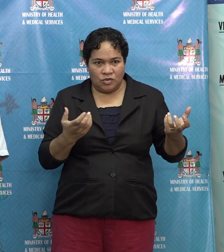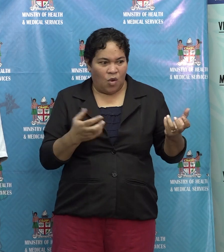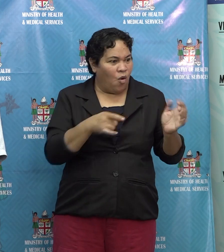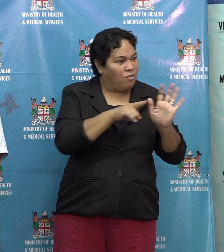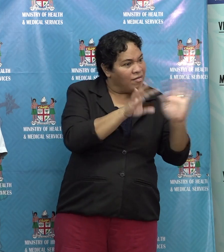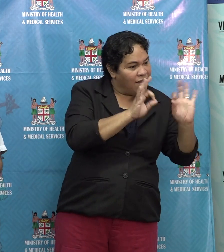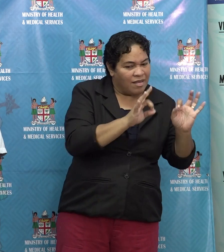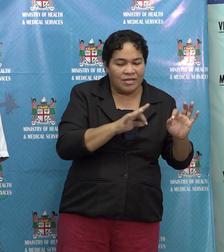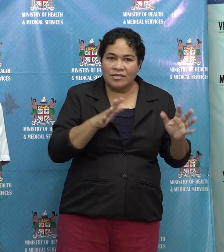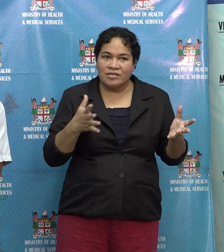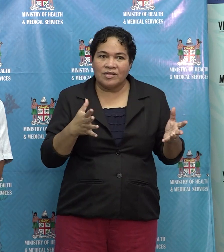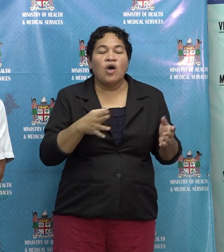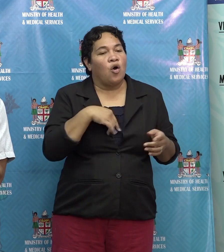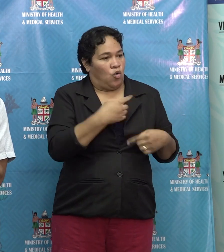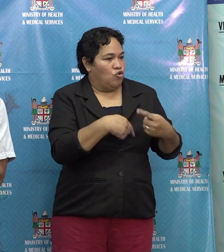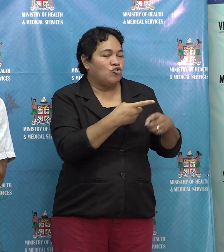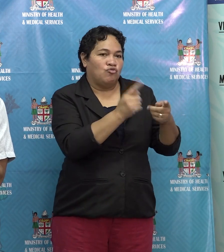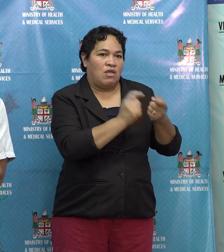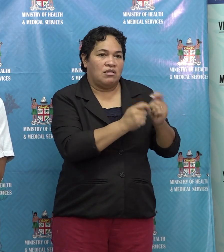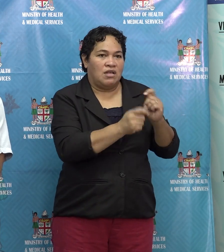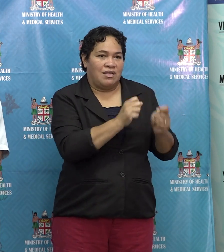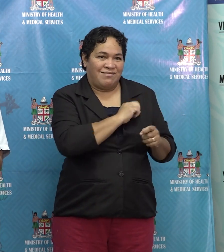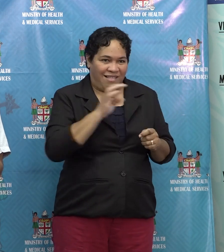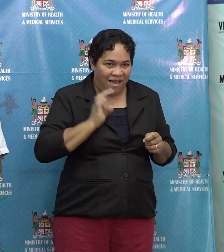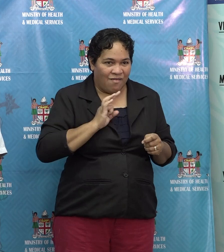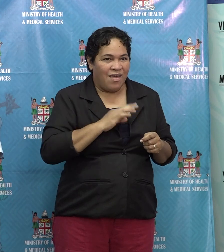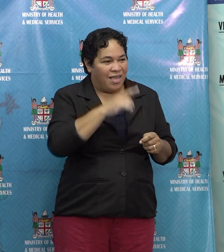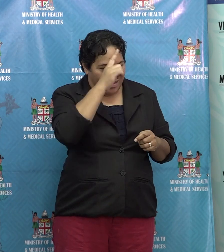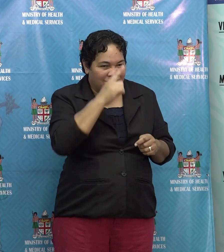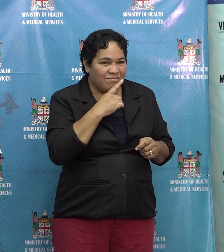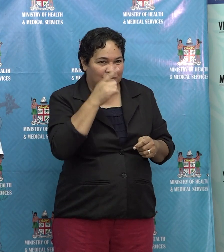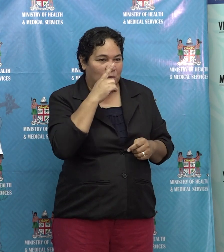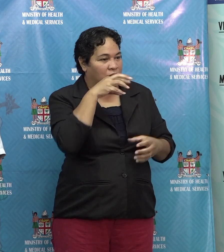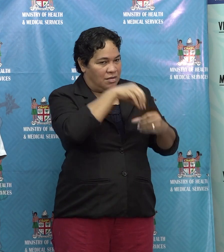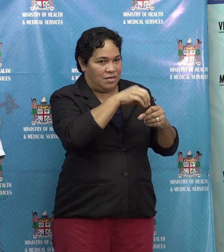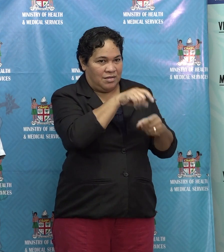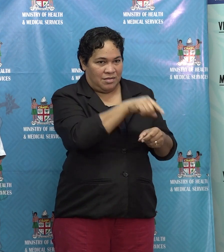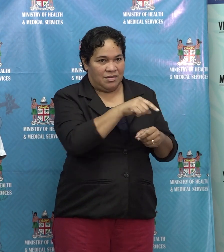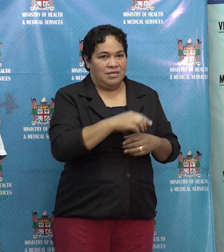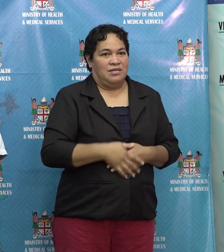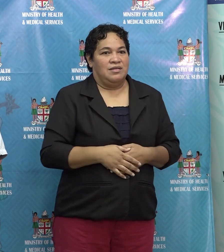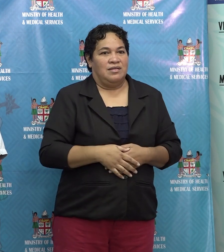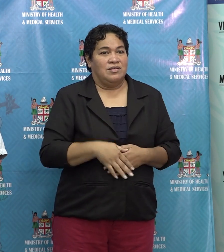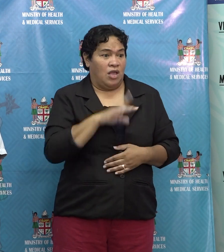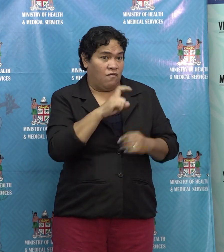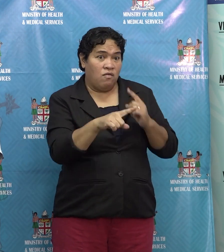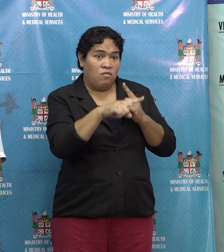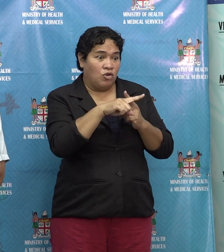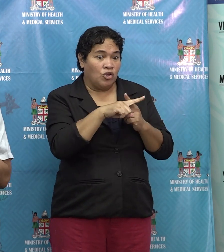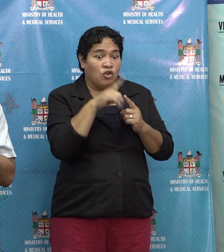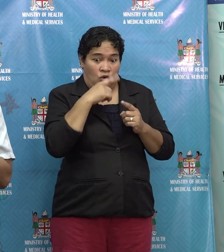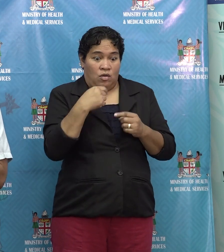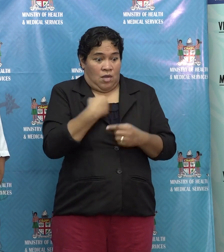whether they're symptomatic or not, you still get tested. So it's very unlikely that when you're positive, you'll be infectious. And then